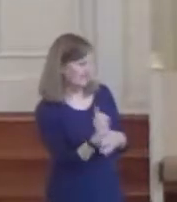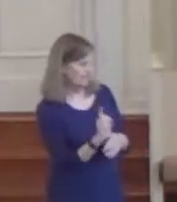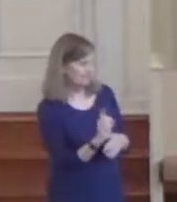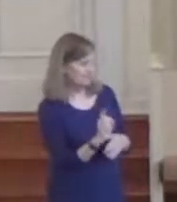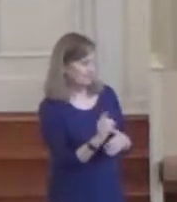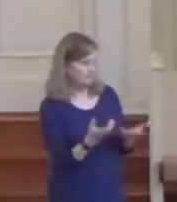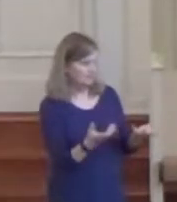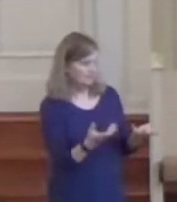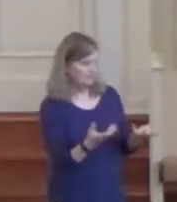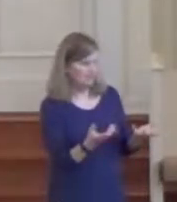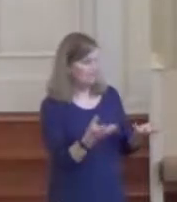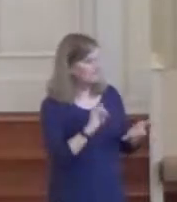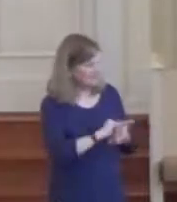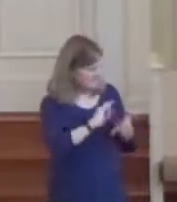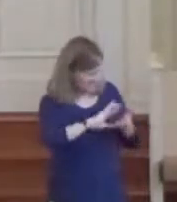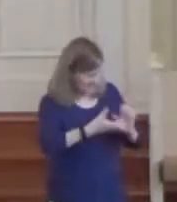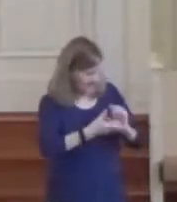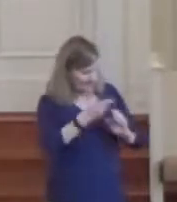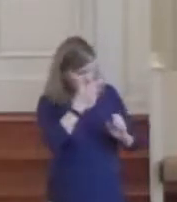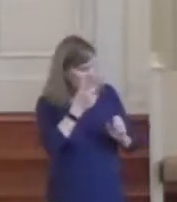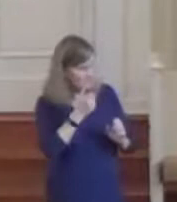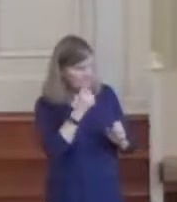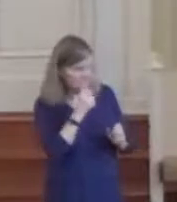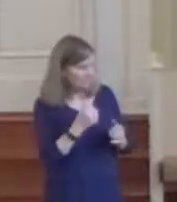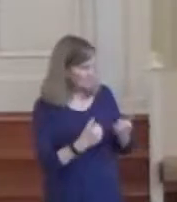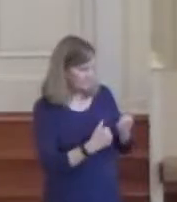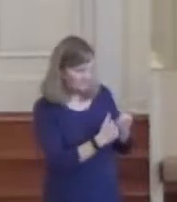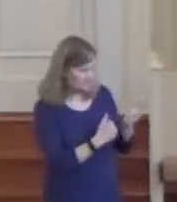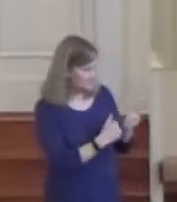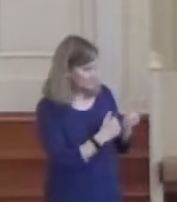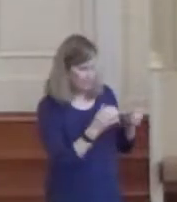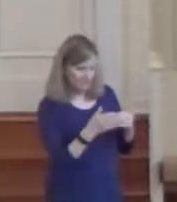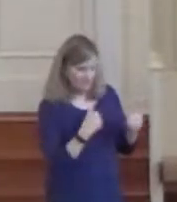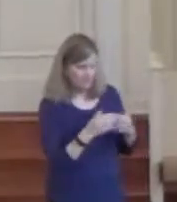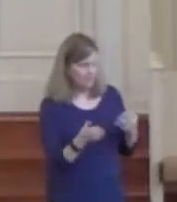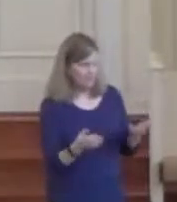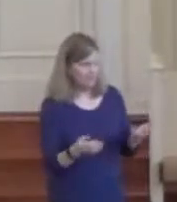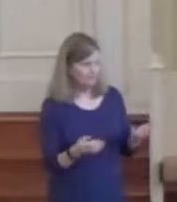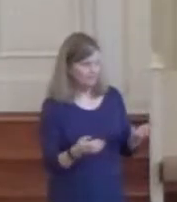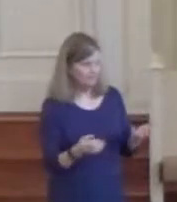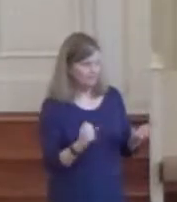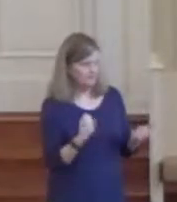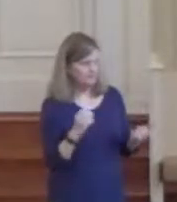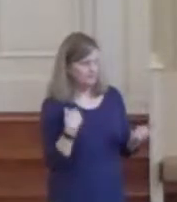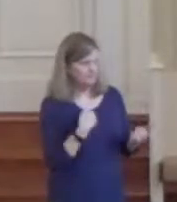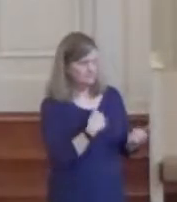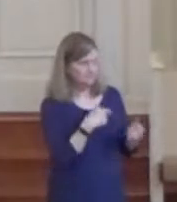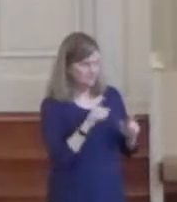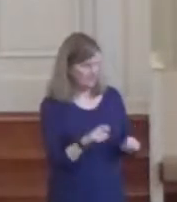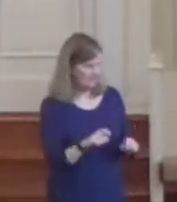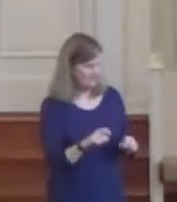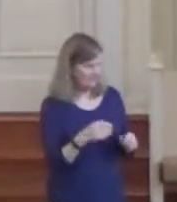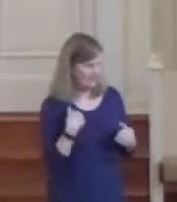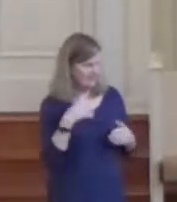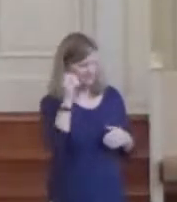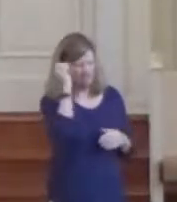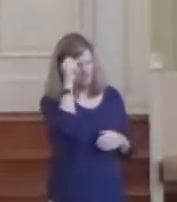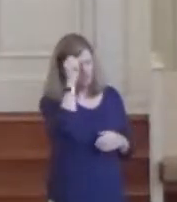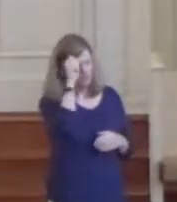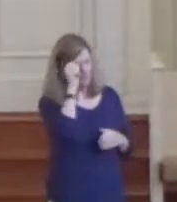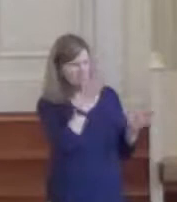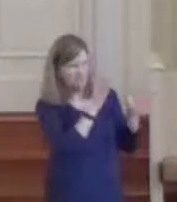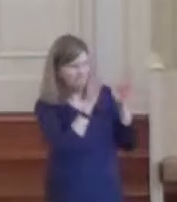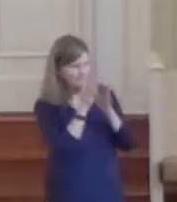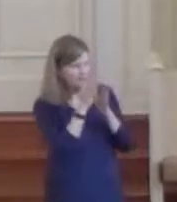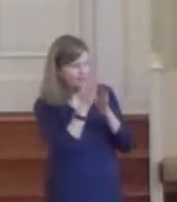in your neighborhoods anyway. They're just not getting support or not getting sober. So we have to have a strategy. We have to